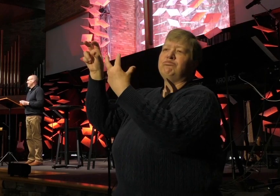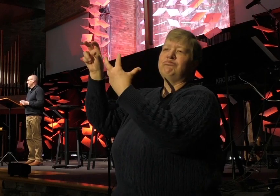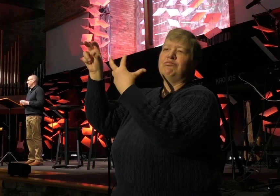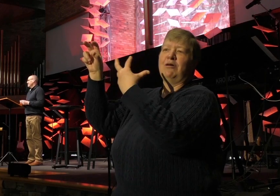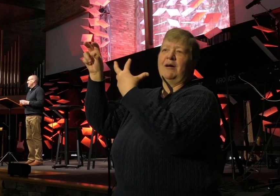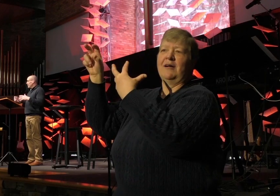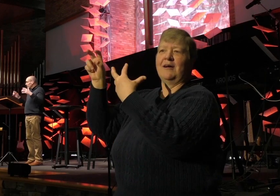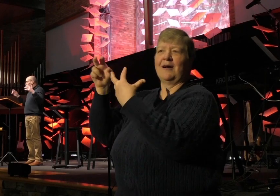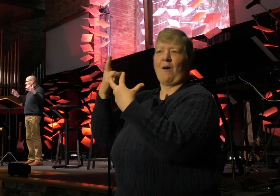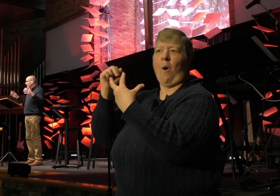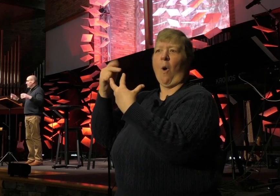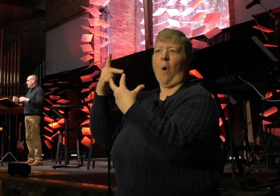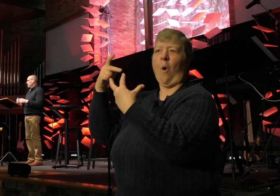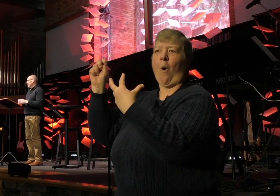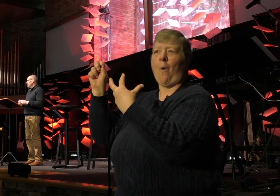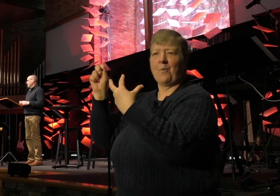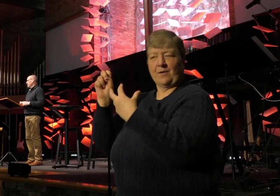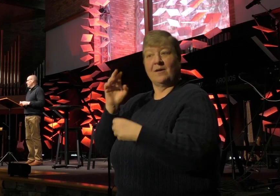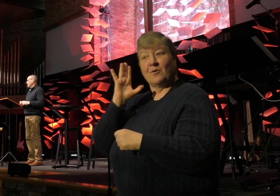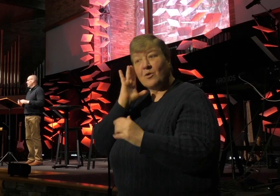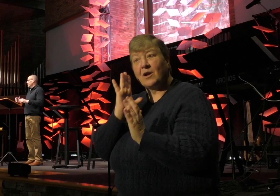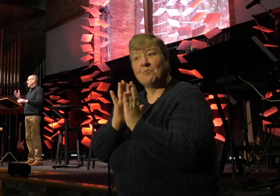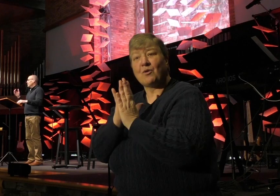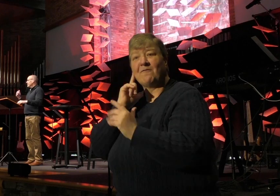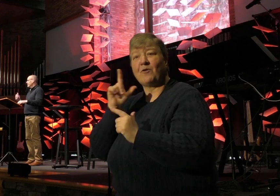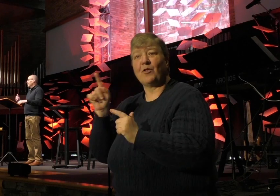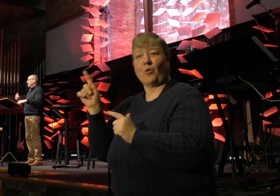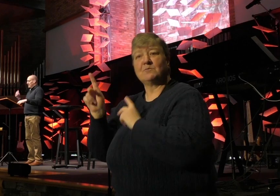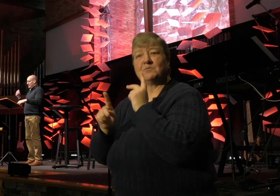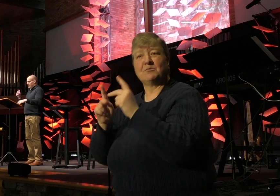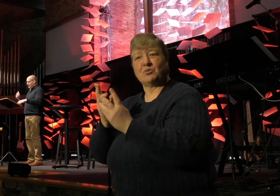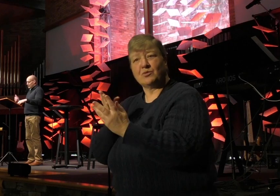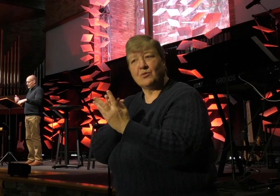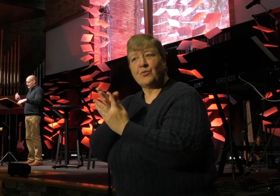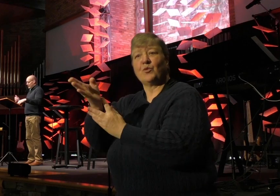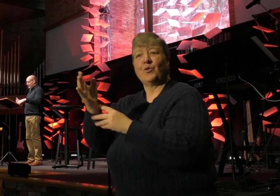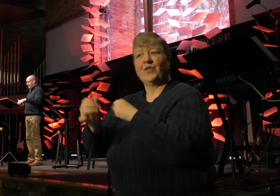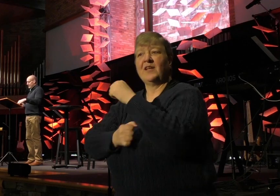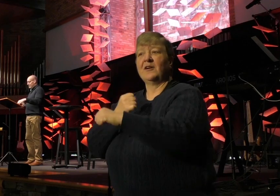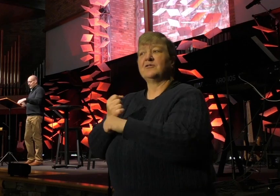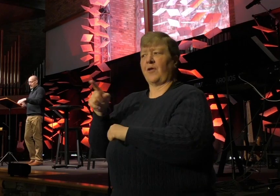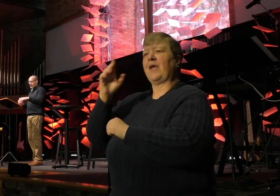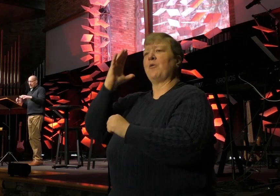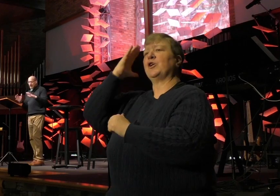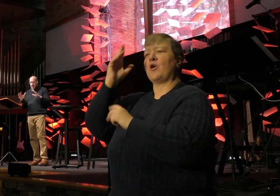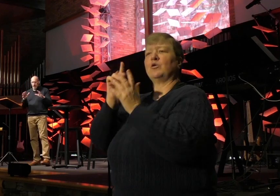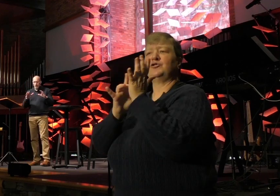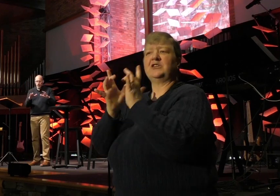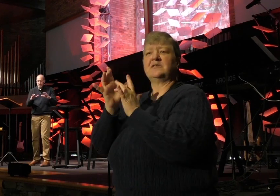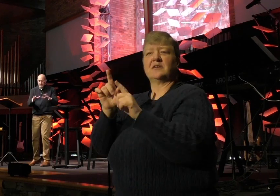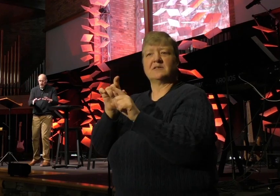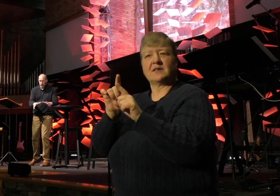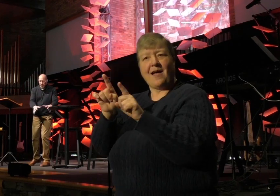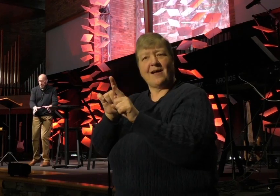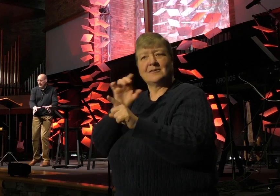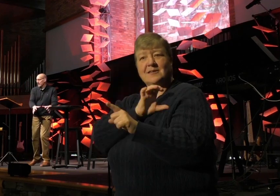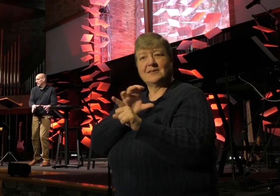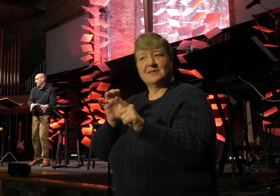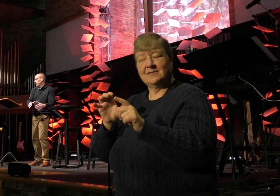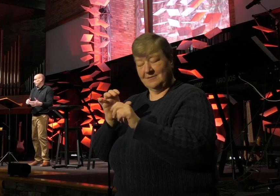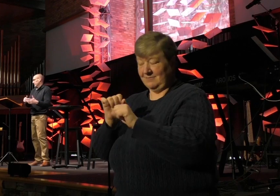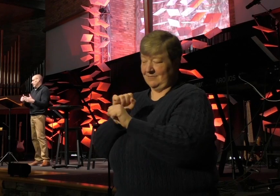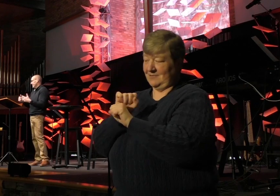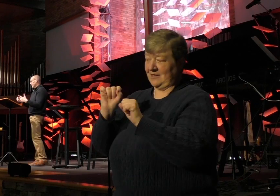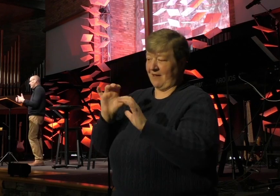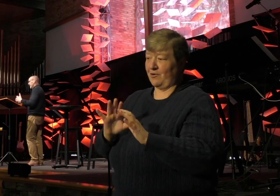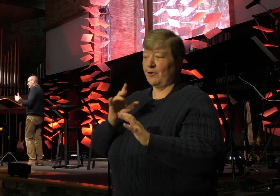illuminate. And then we're going to pray for these people throughout the year that they would come to know Jesus Christ as their Savior, that God, by his grace, would take more people out of